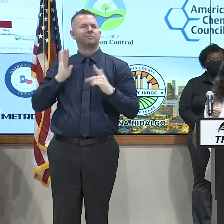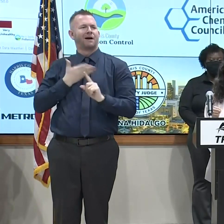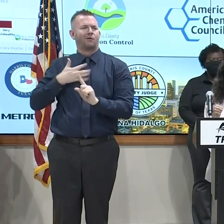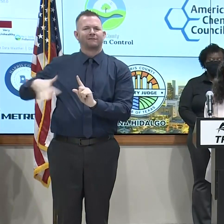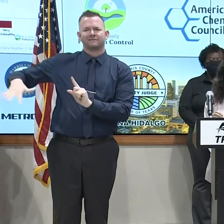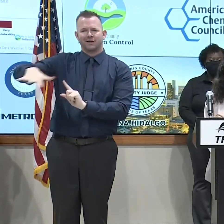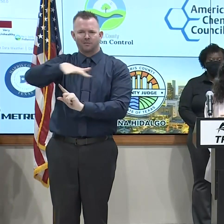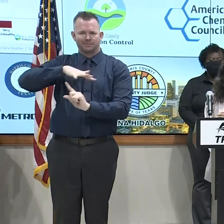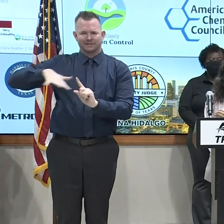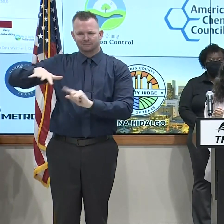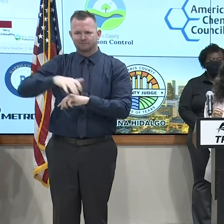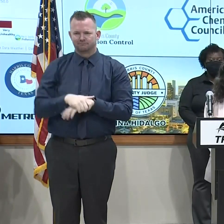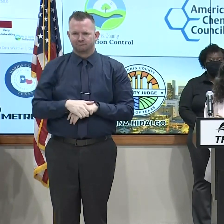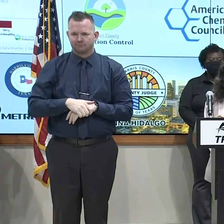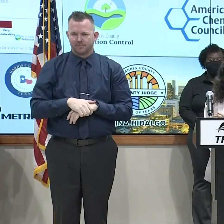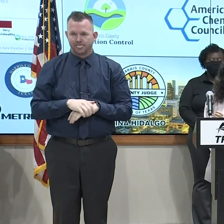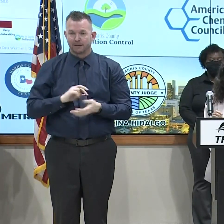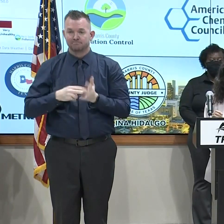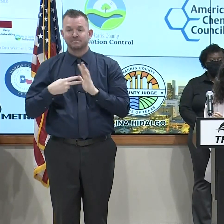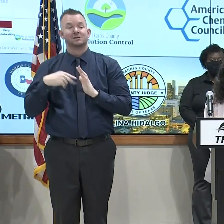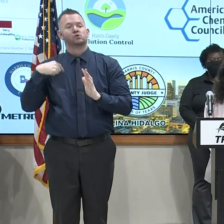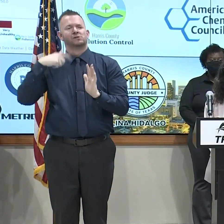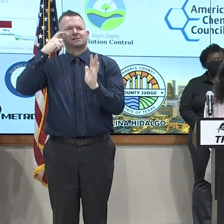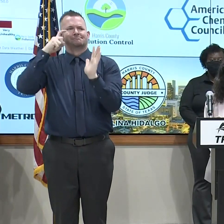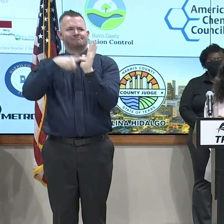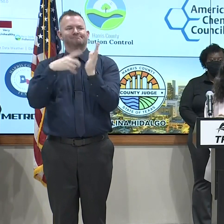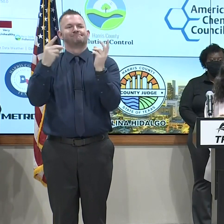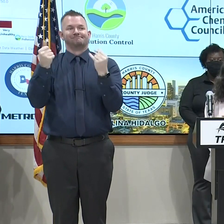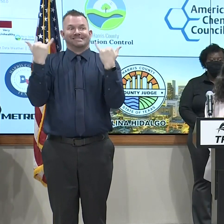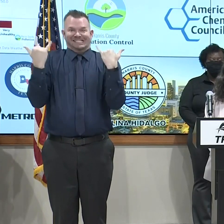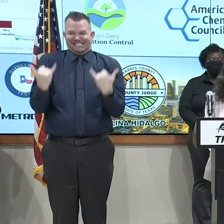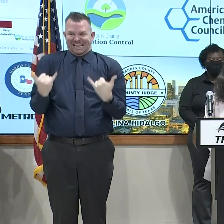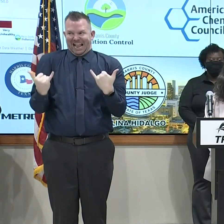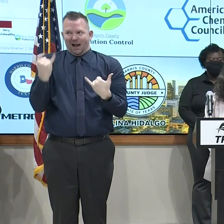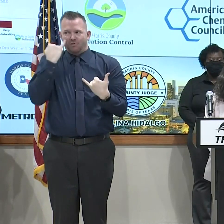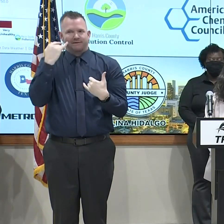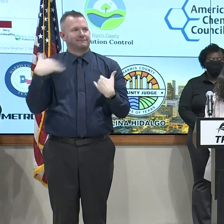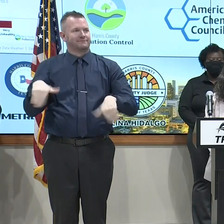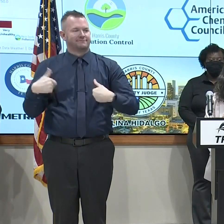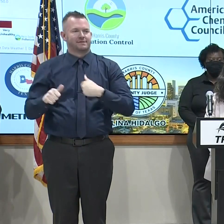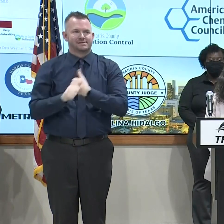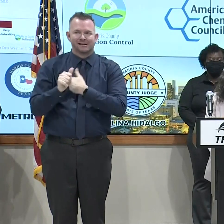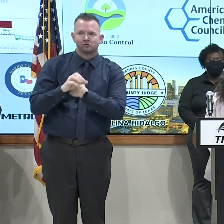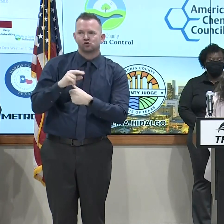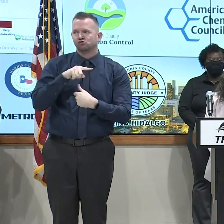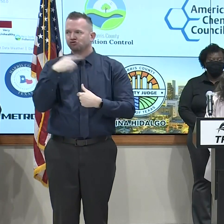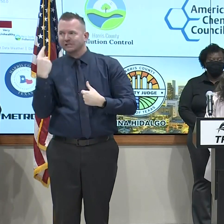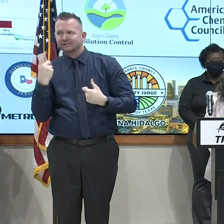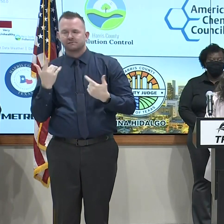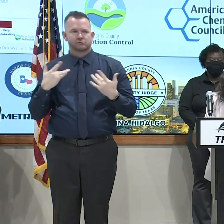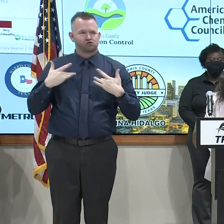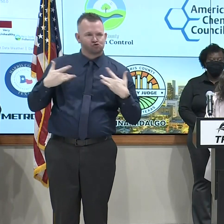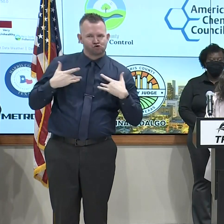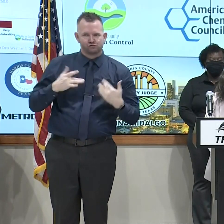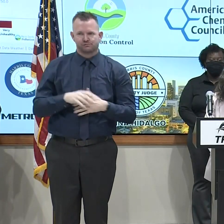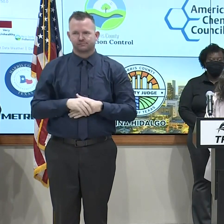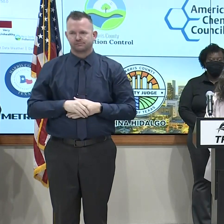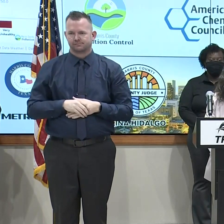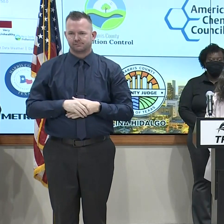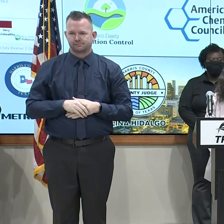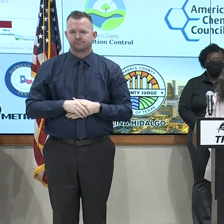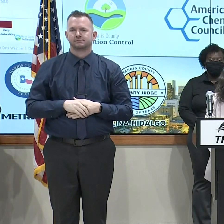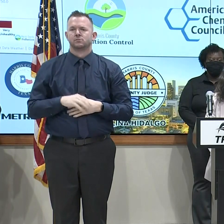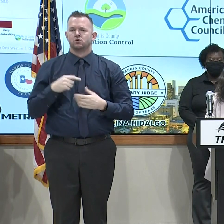there's something amiss, it helps us identify if there's an issue. It gives us vital information, baseline information, that we